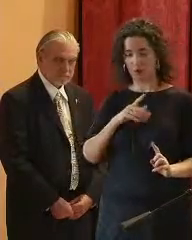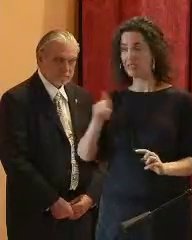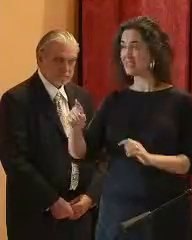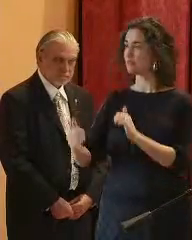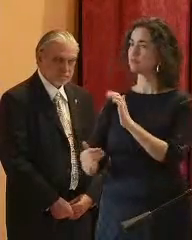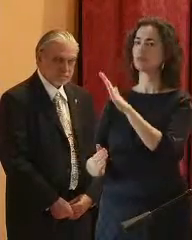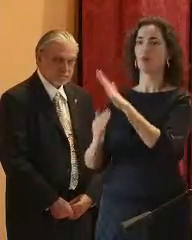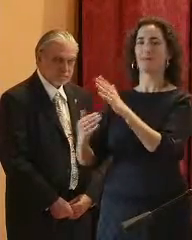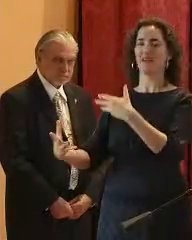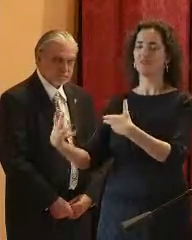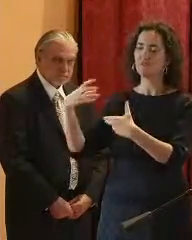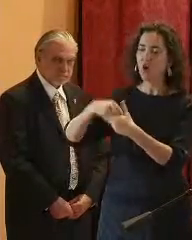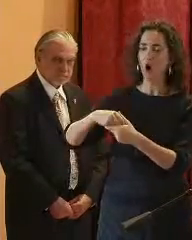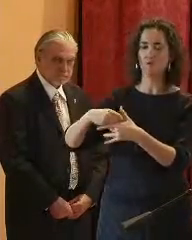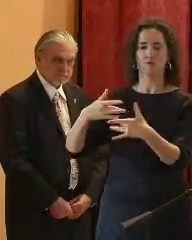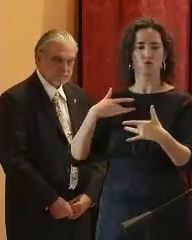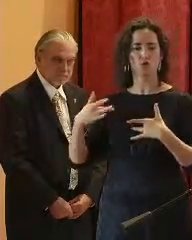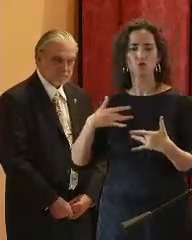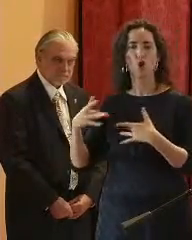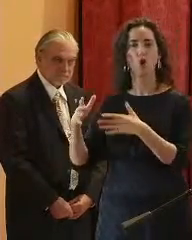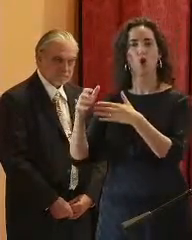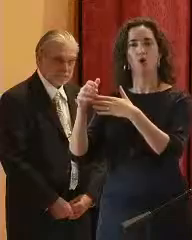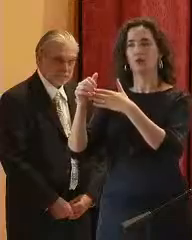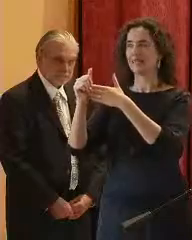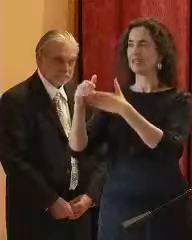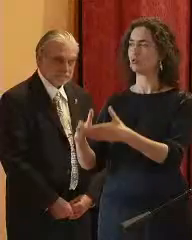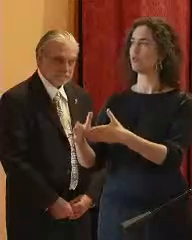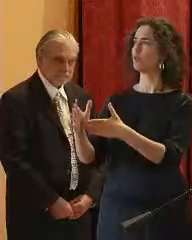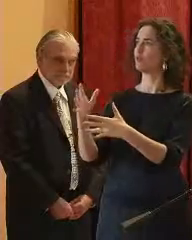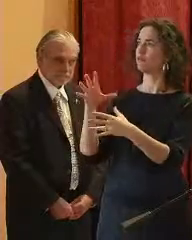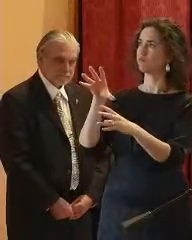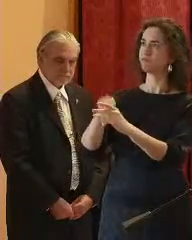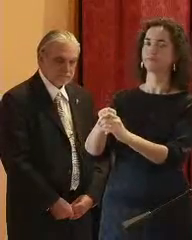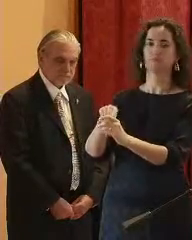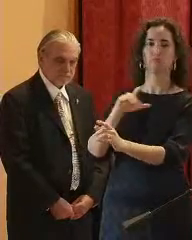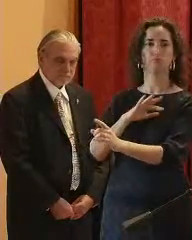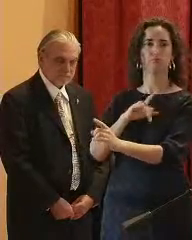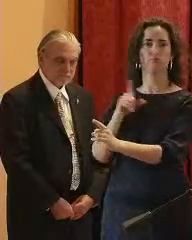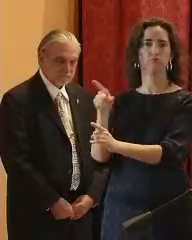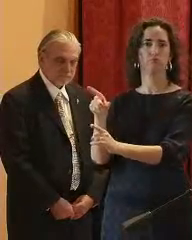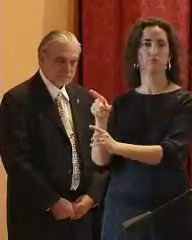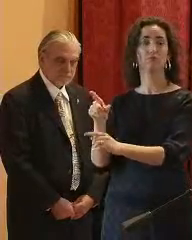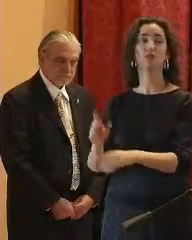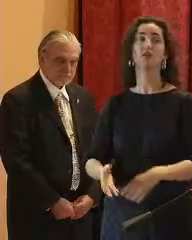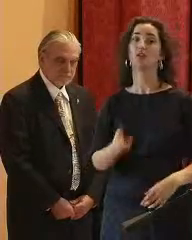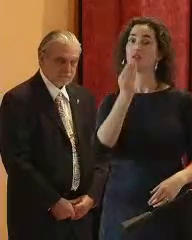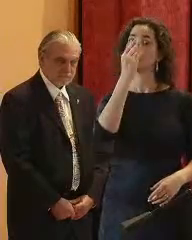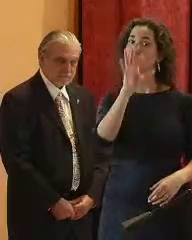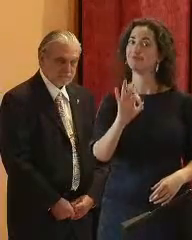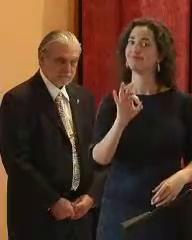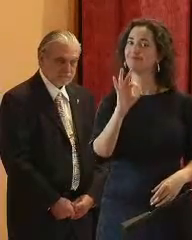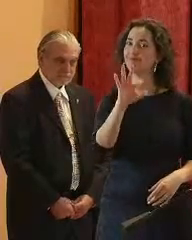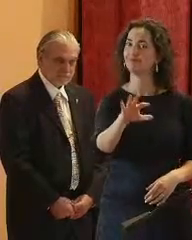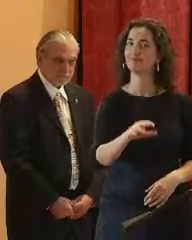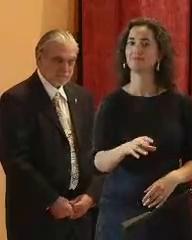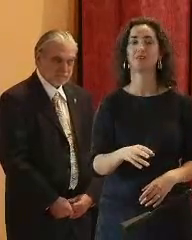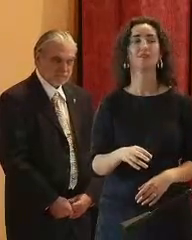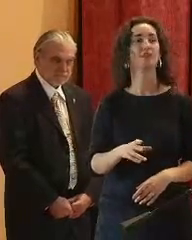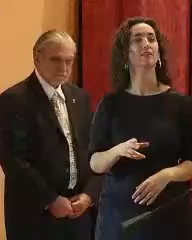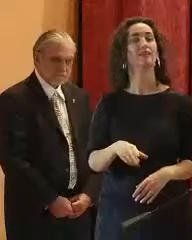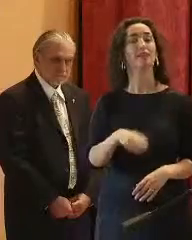concerned, and functional leader than Governor Edwards. I would like to put in a plug for higher